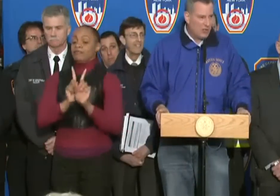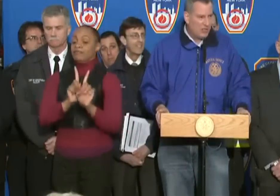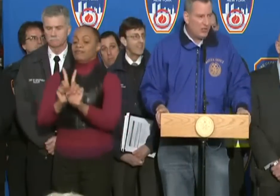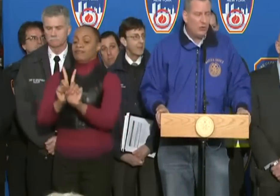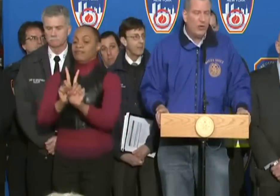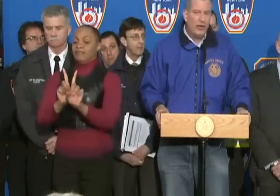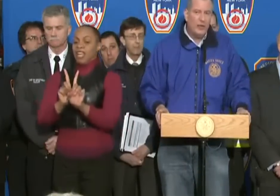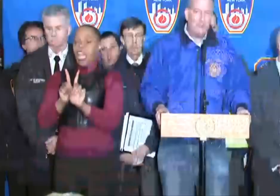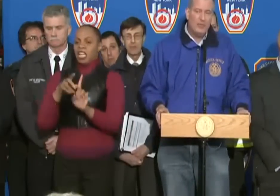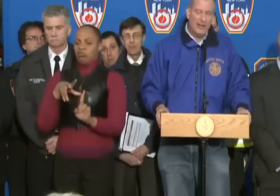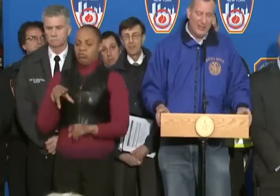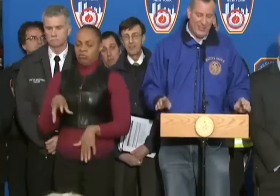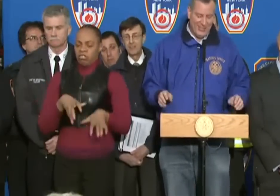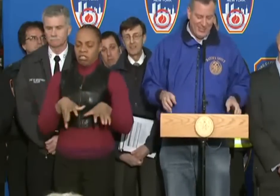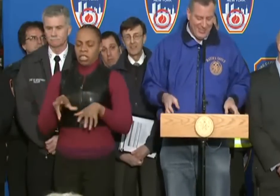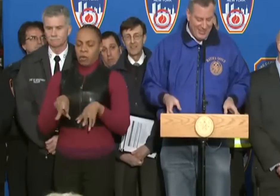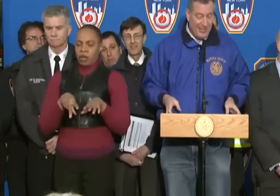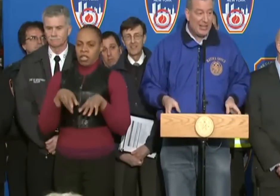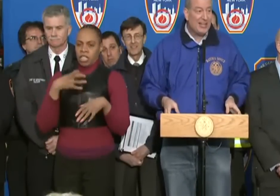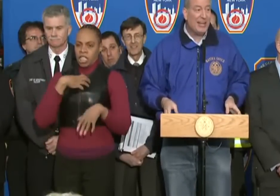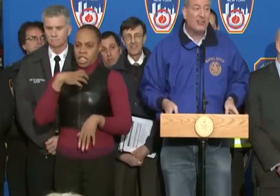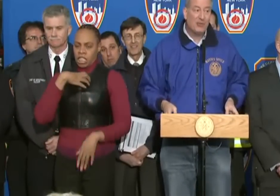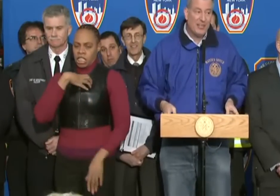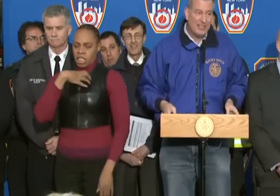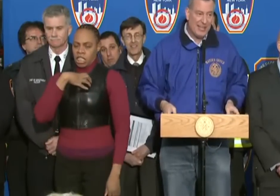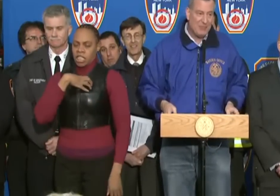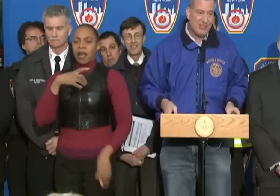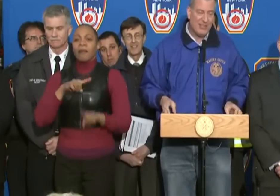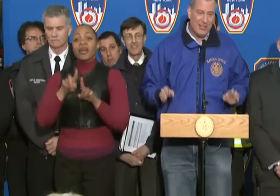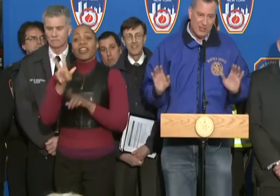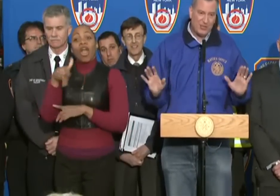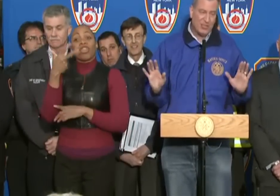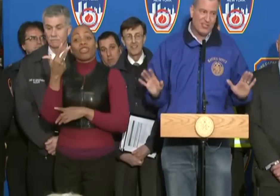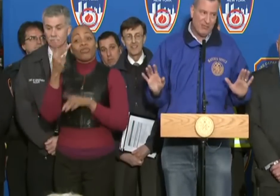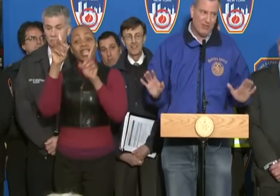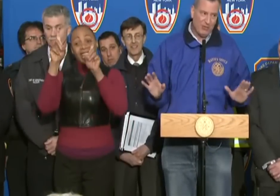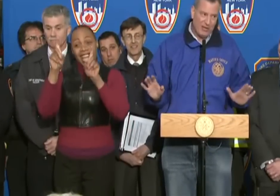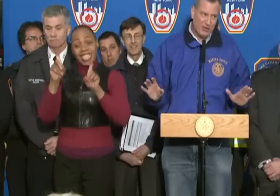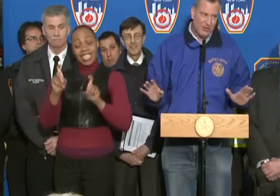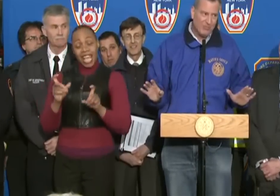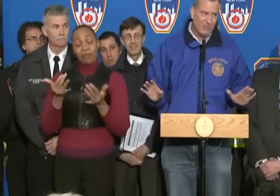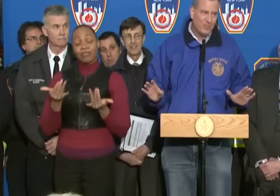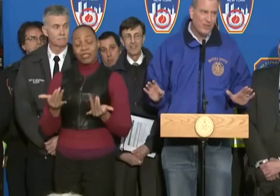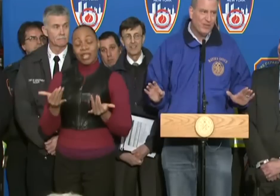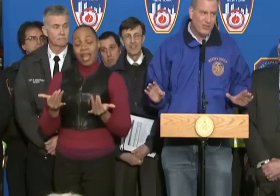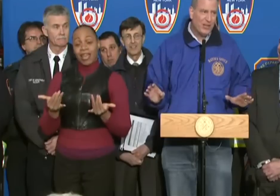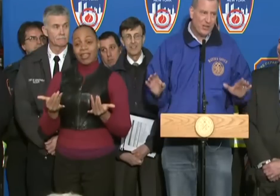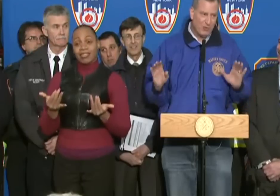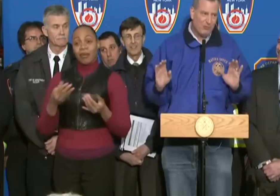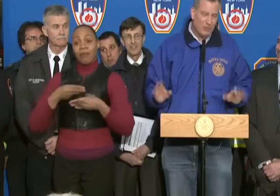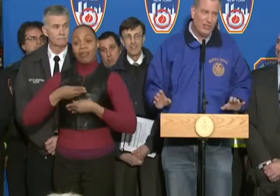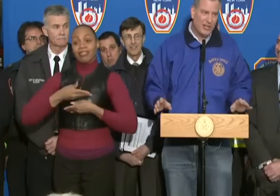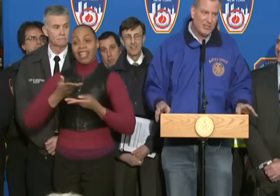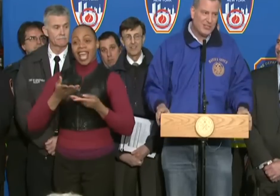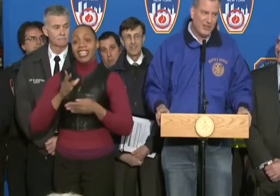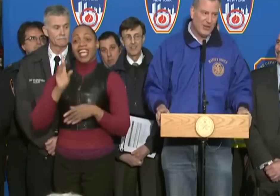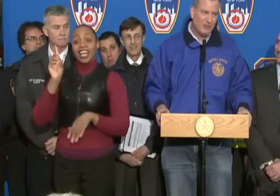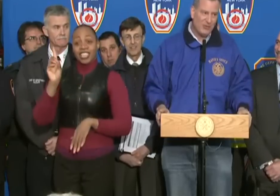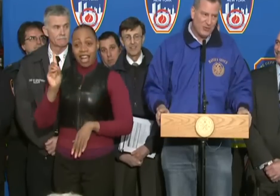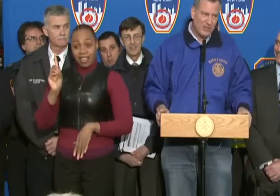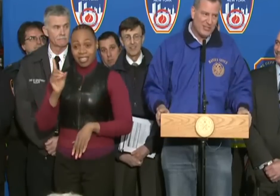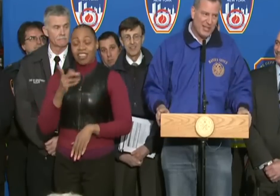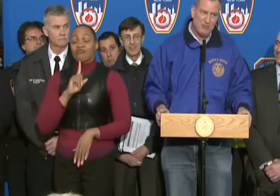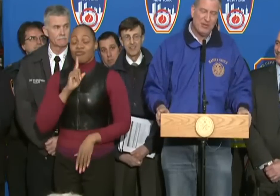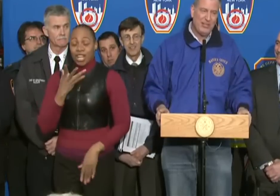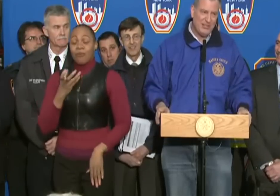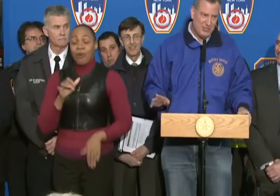he was grousing the whole way. But he had 3 exams today, so I just want to say for the record, Dante would have really liked to stay off